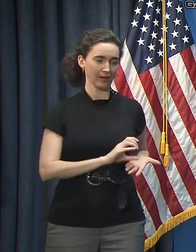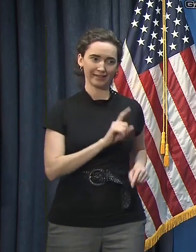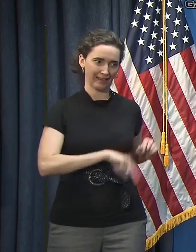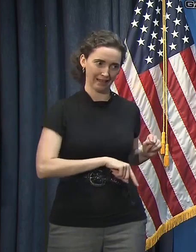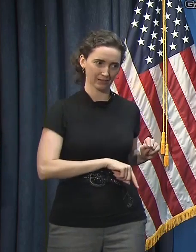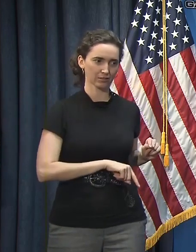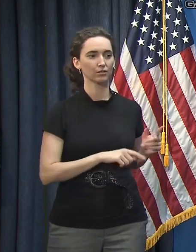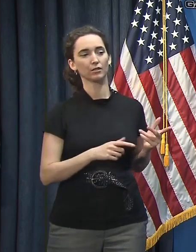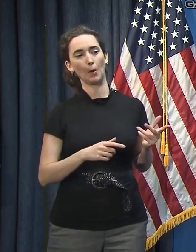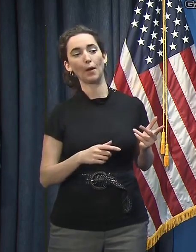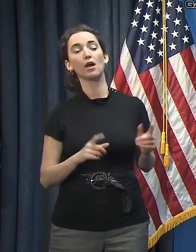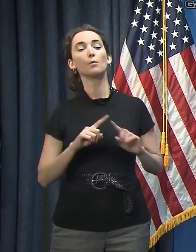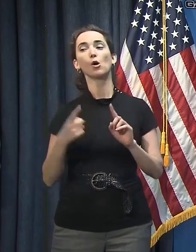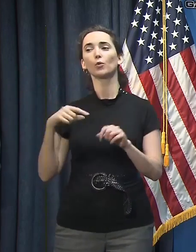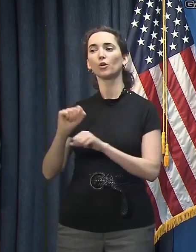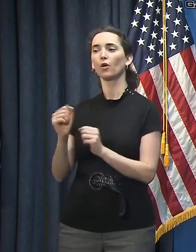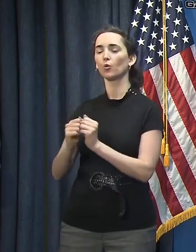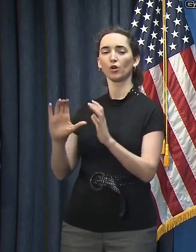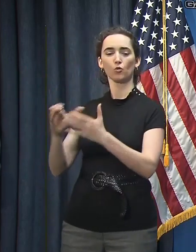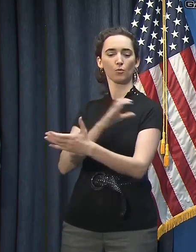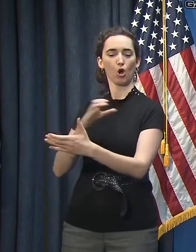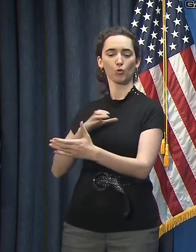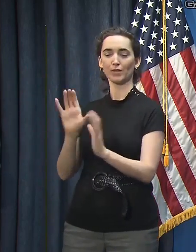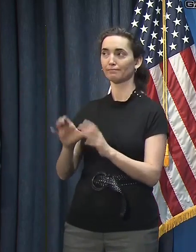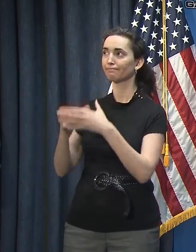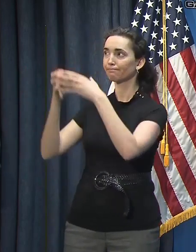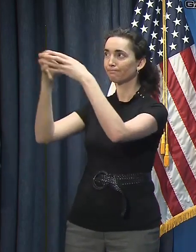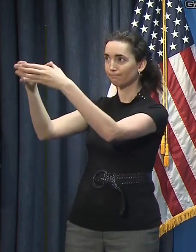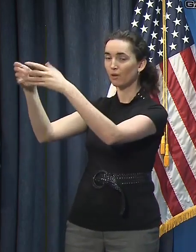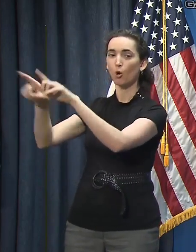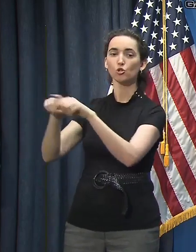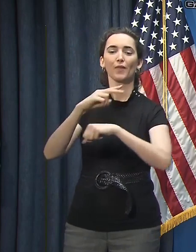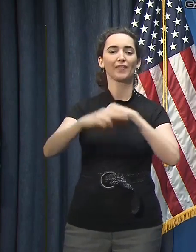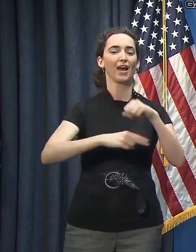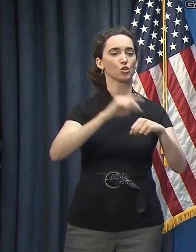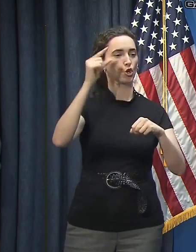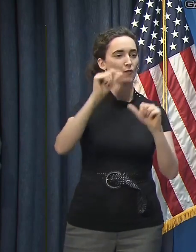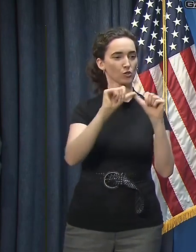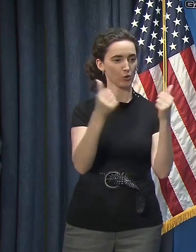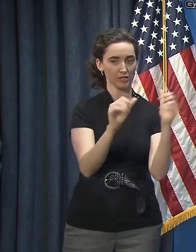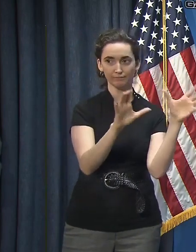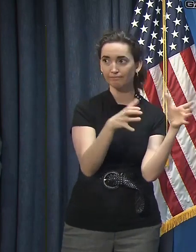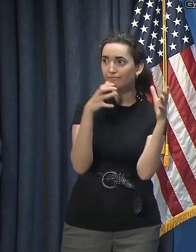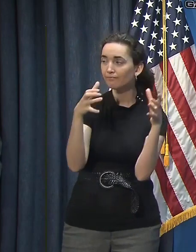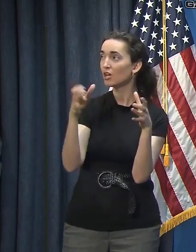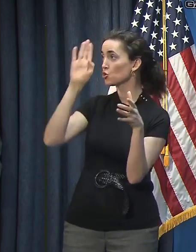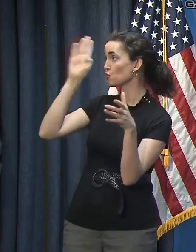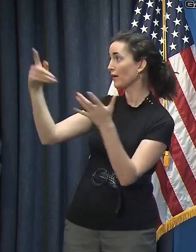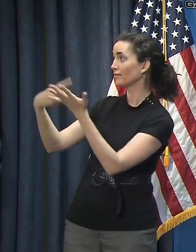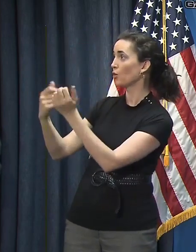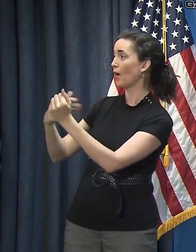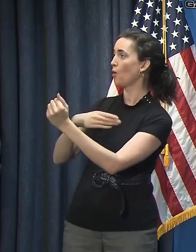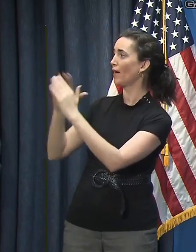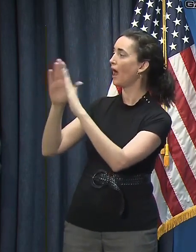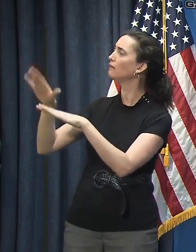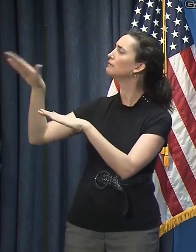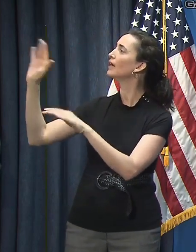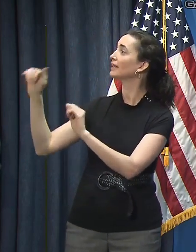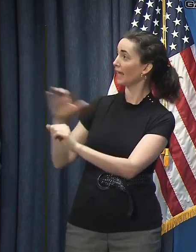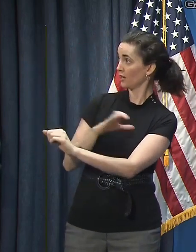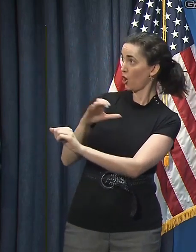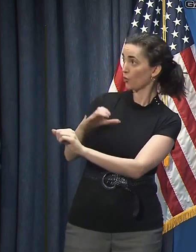we are working with our congressional delegation and through the National Governors Association and directly with the White House to try to figure out what flexibility